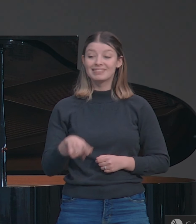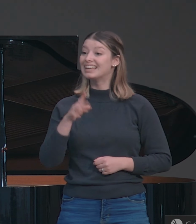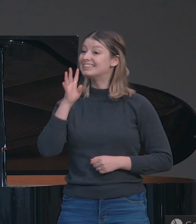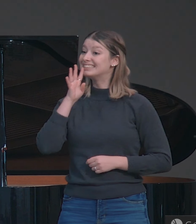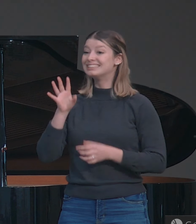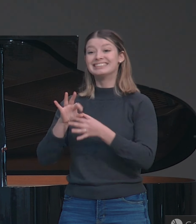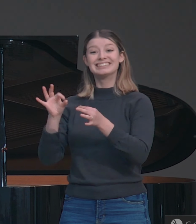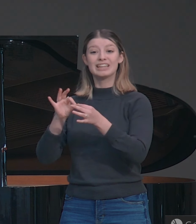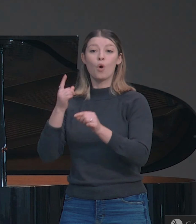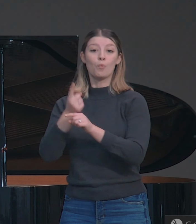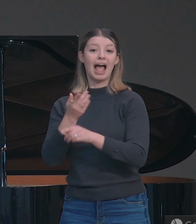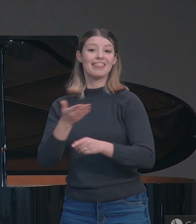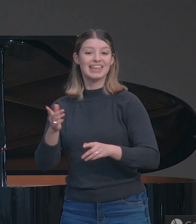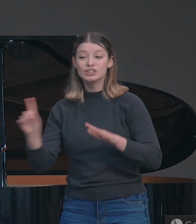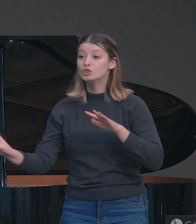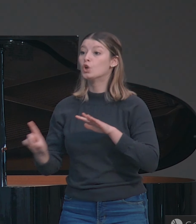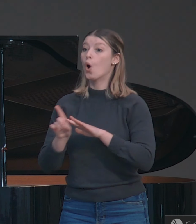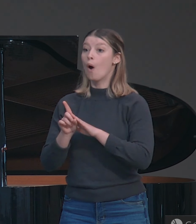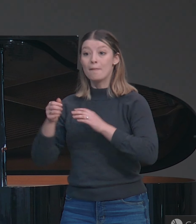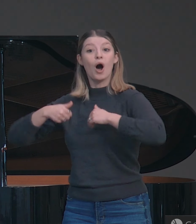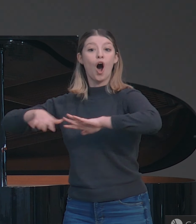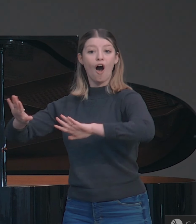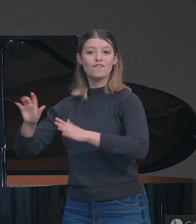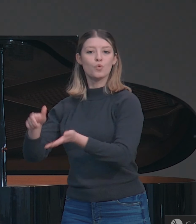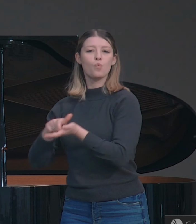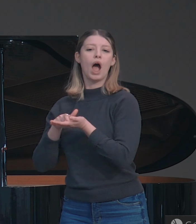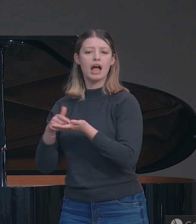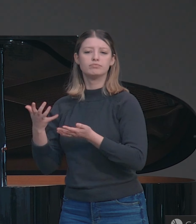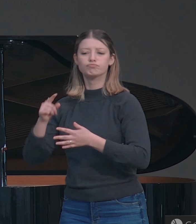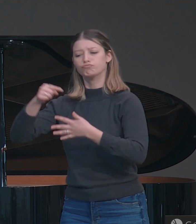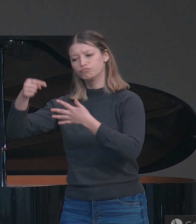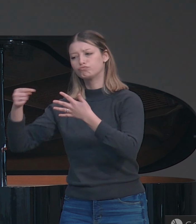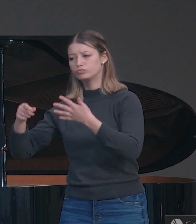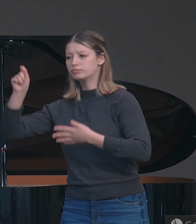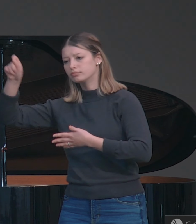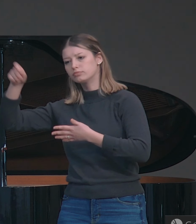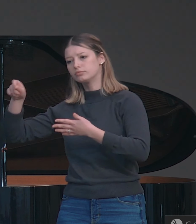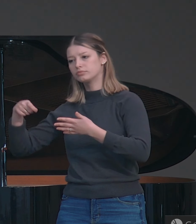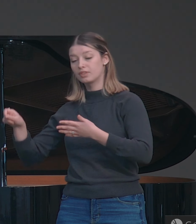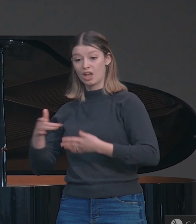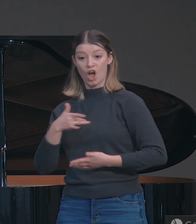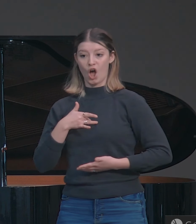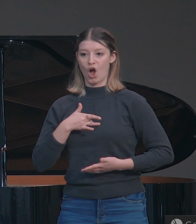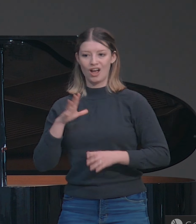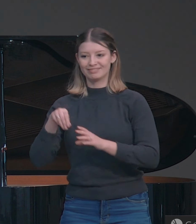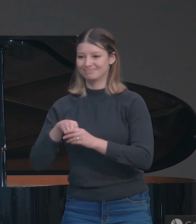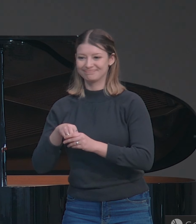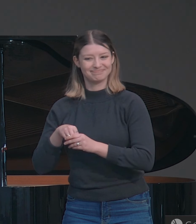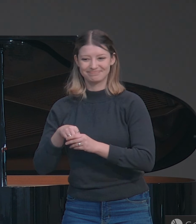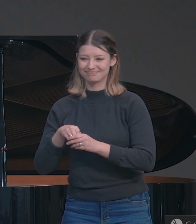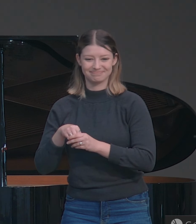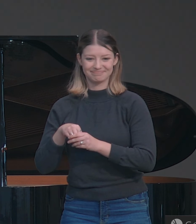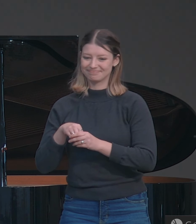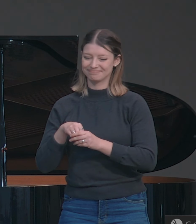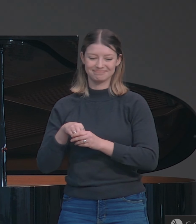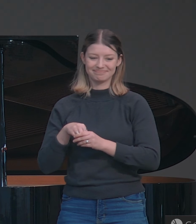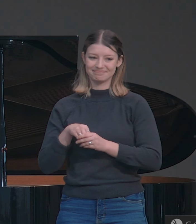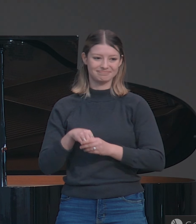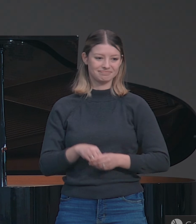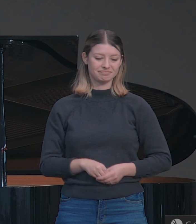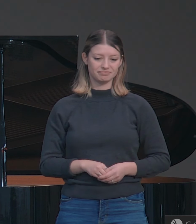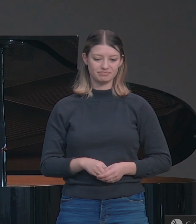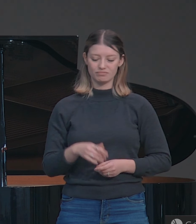game, they show up and they offer the required sacrifices, but their heart is not in it.